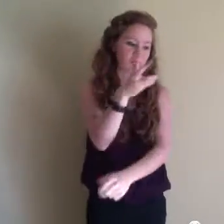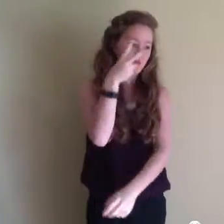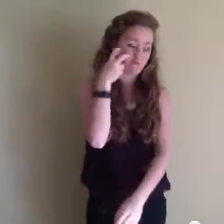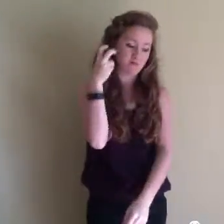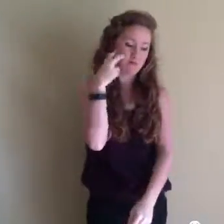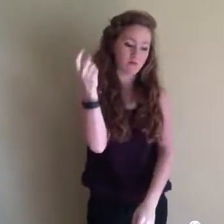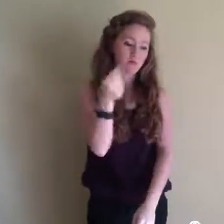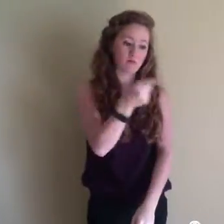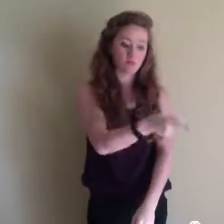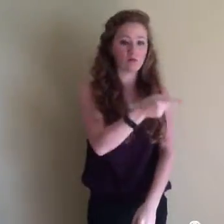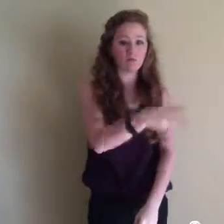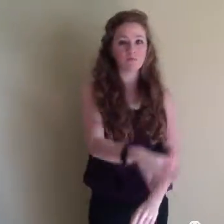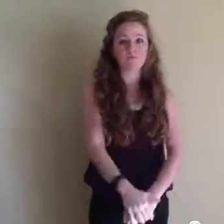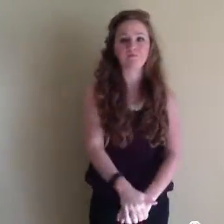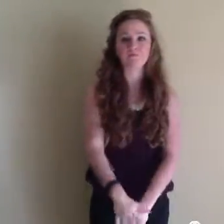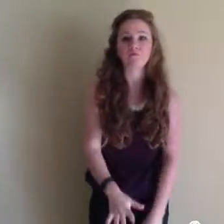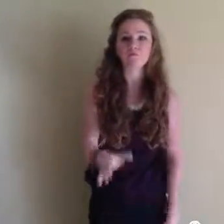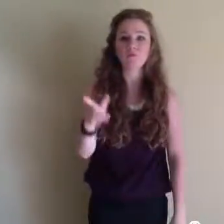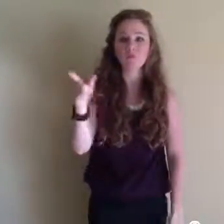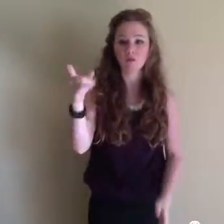with the Indians.